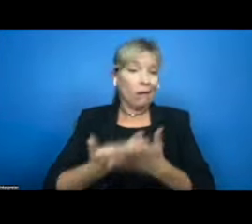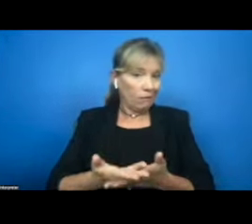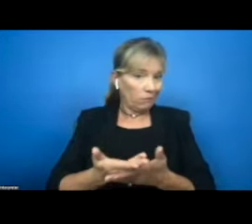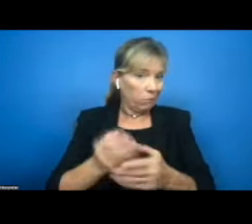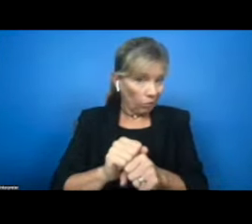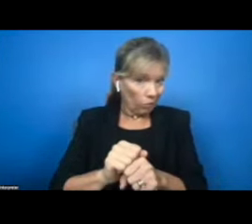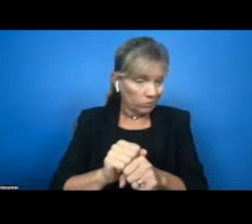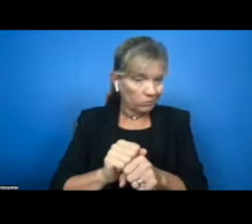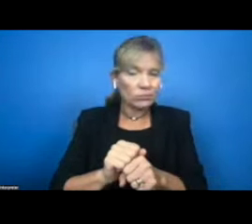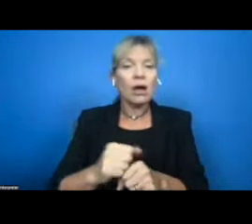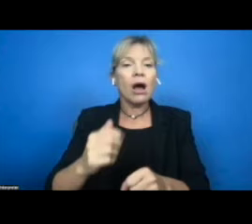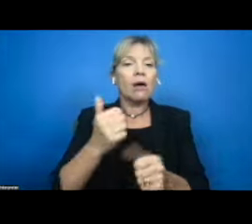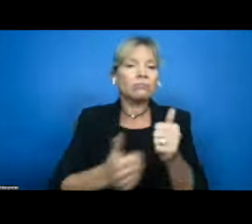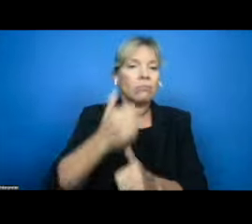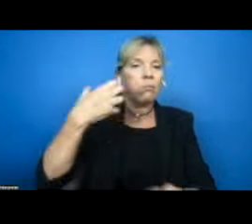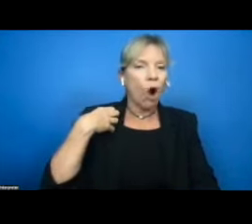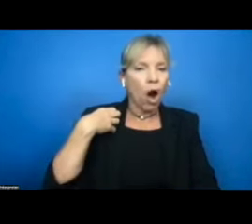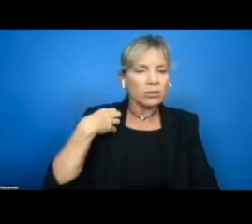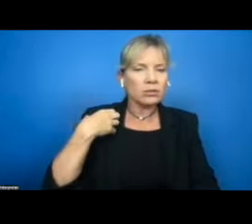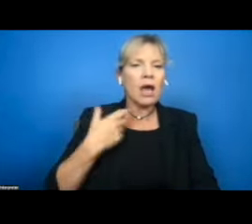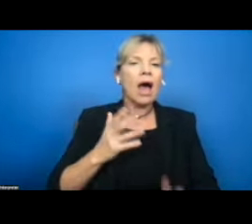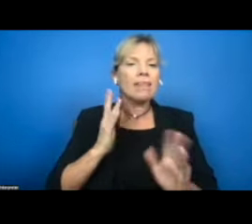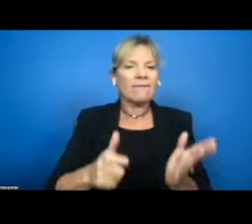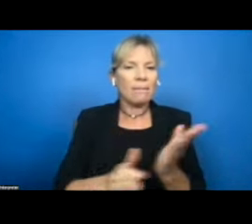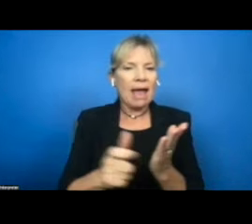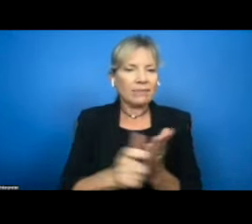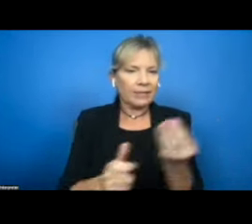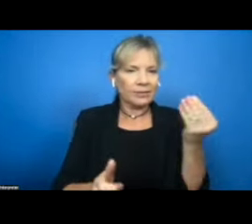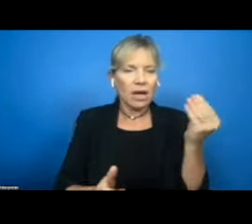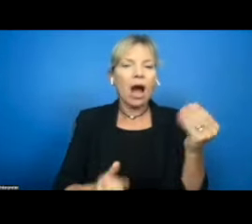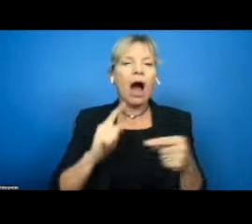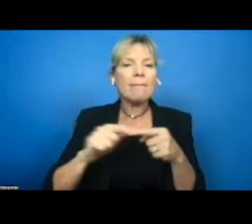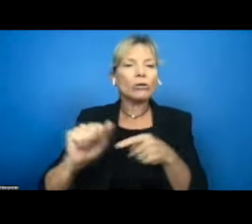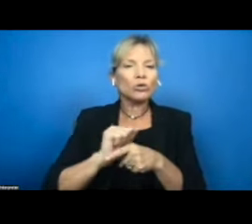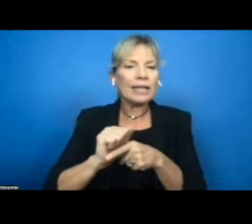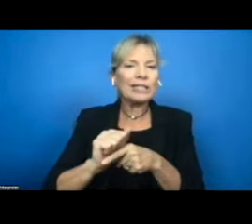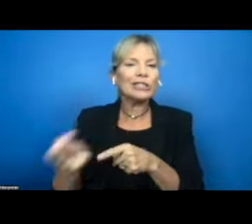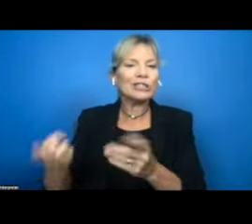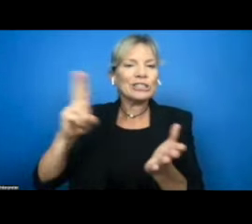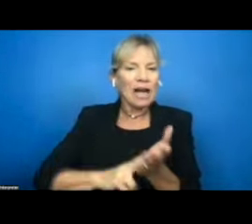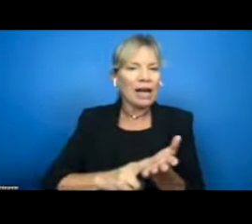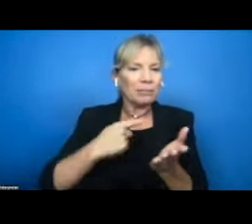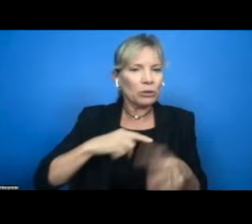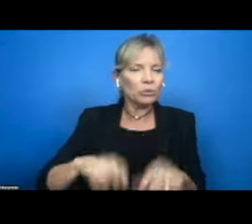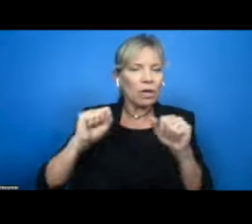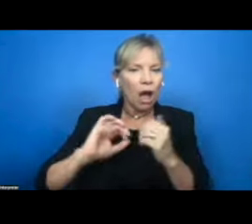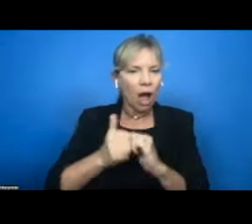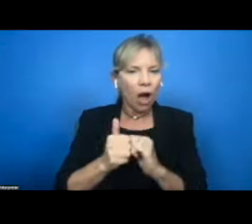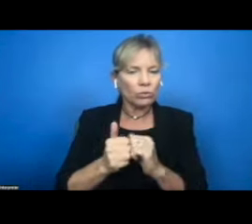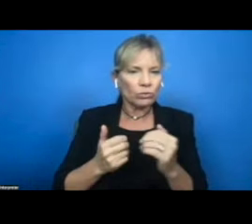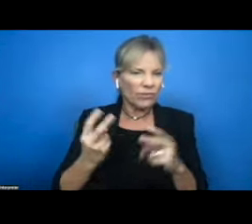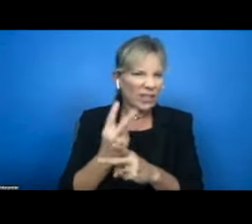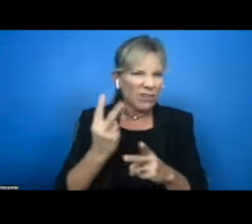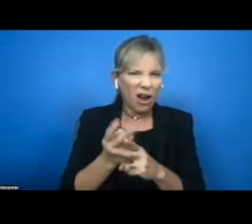office and my boss left me a pamphlet about a training that she had signed me up for on how to navigate